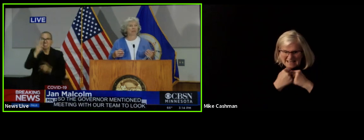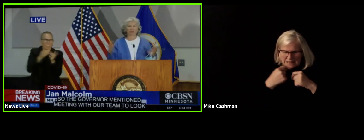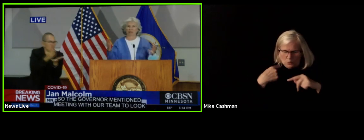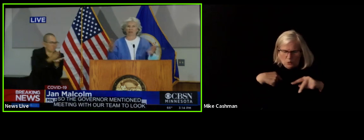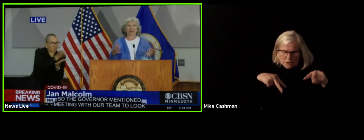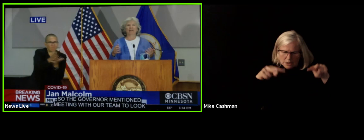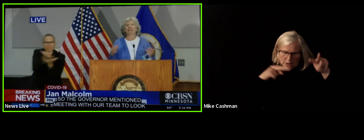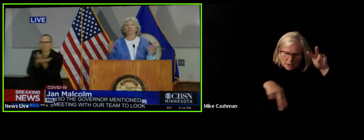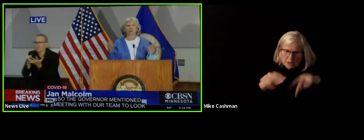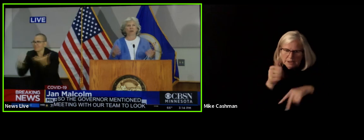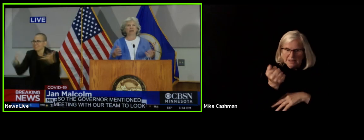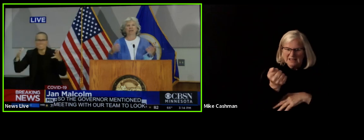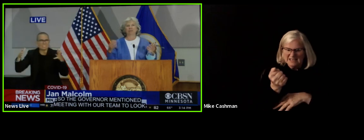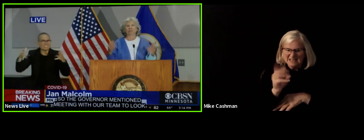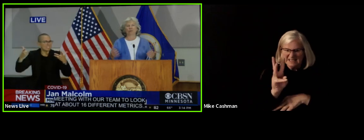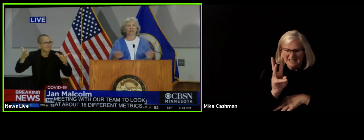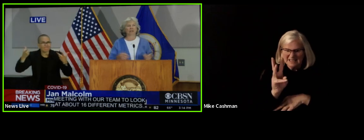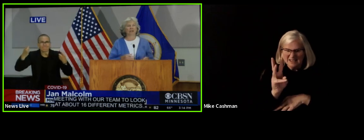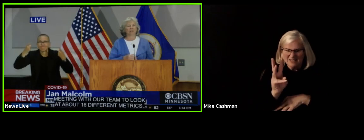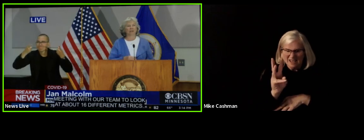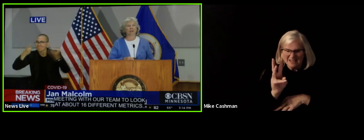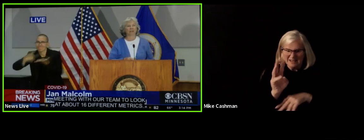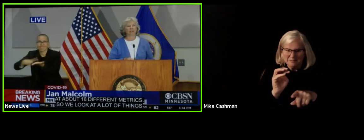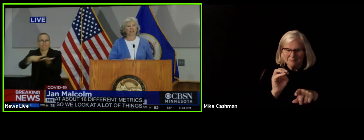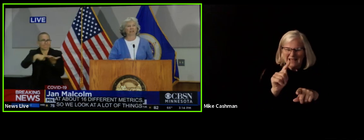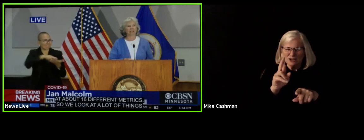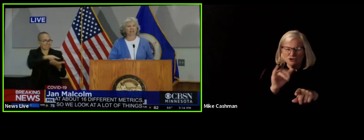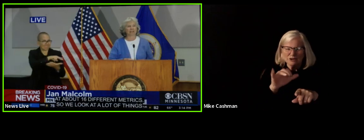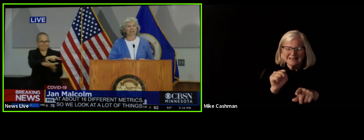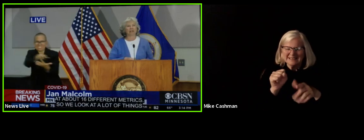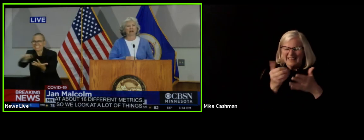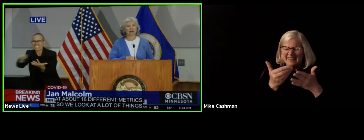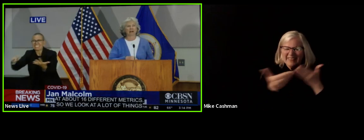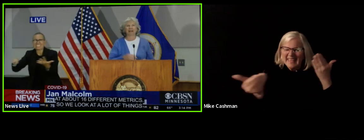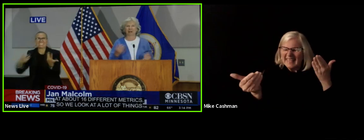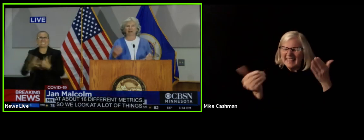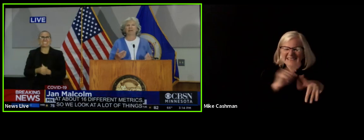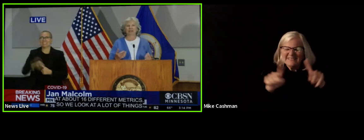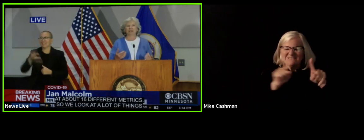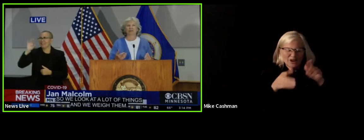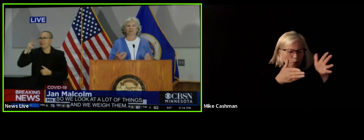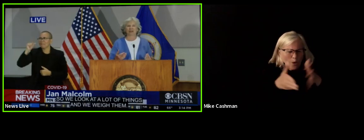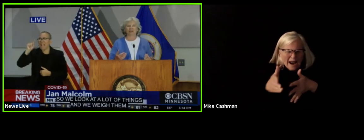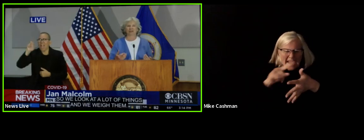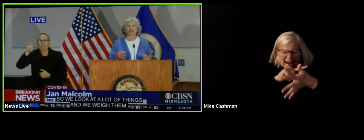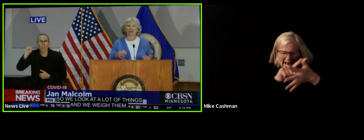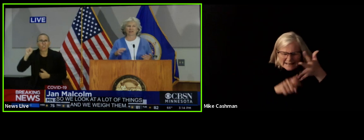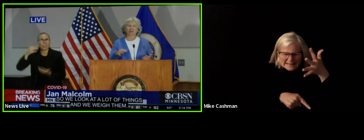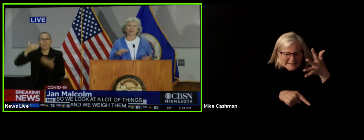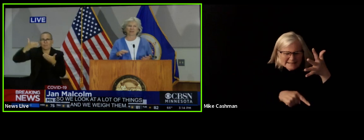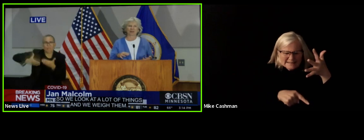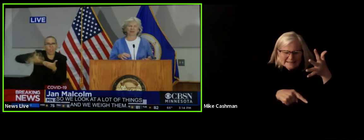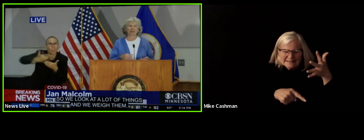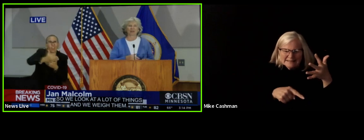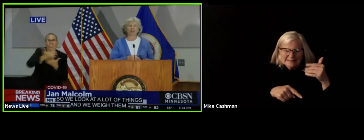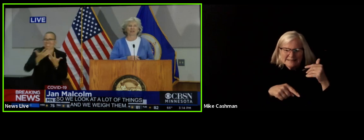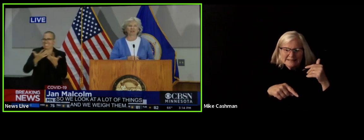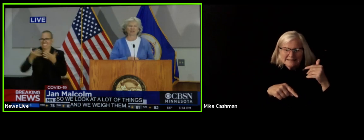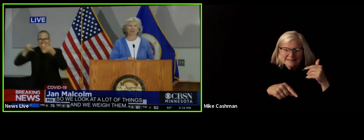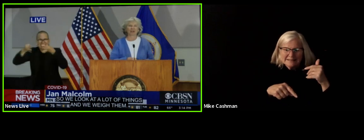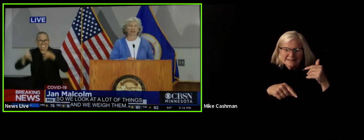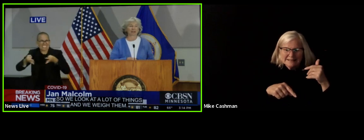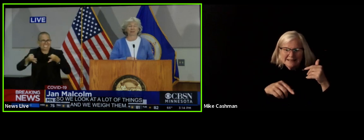we look at a lot of things, we weight them, we are really looking to see kind of a combination of those factors to tell us whether some situation